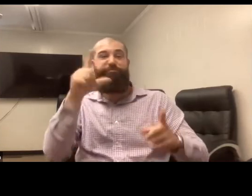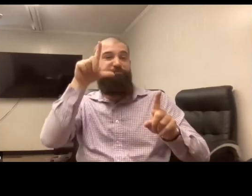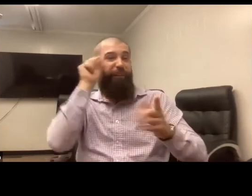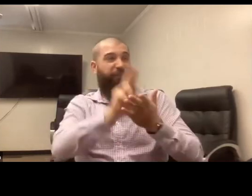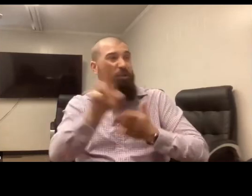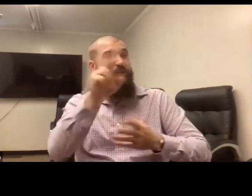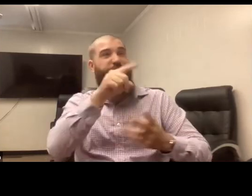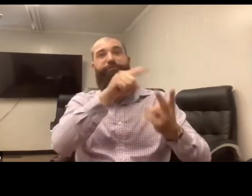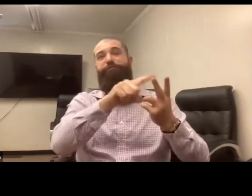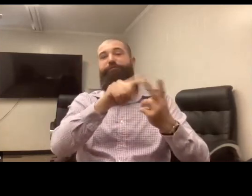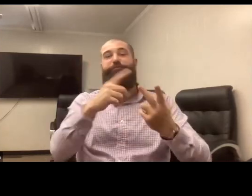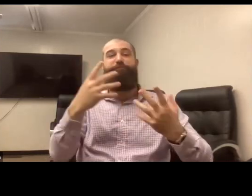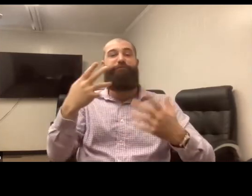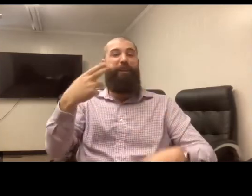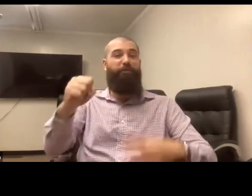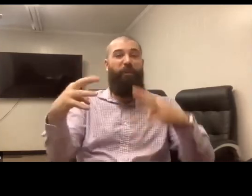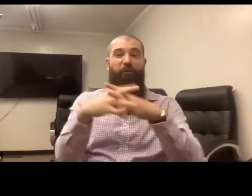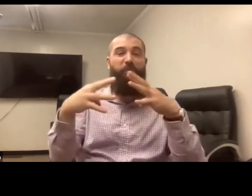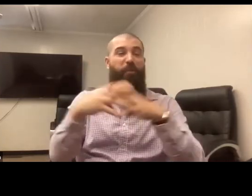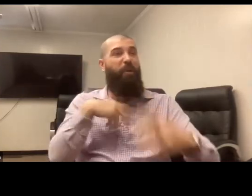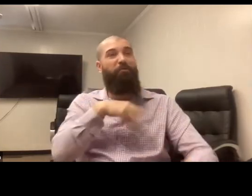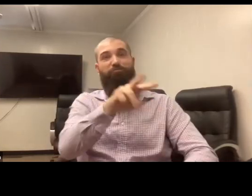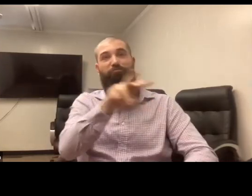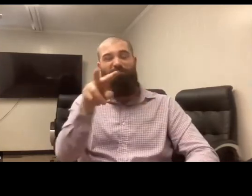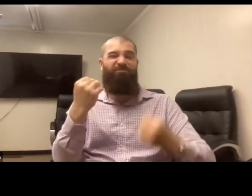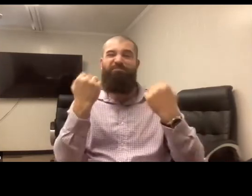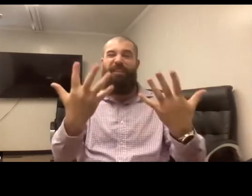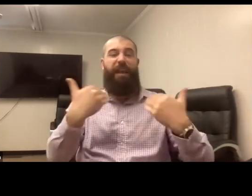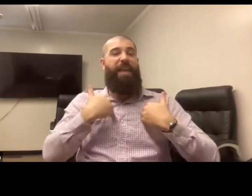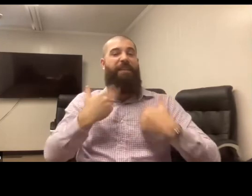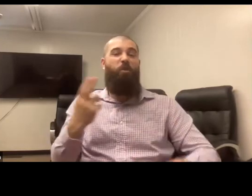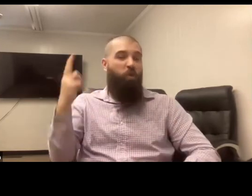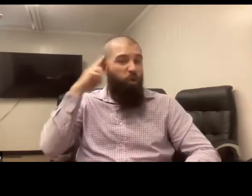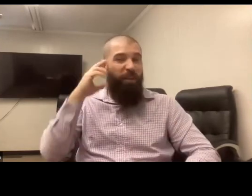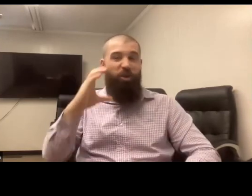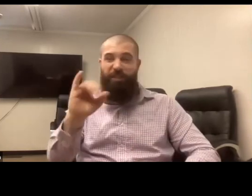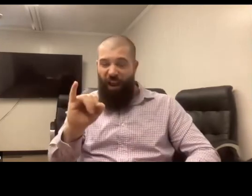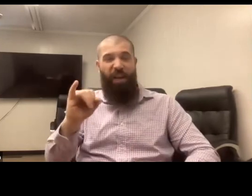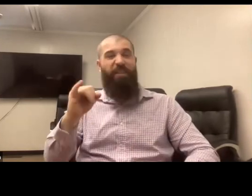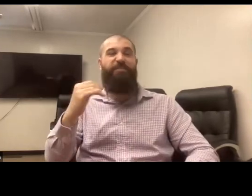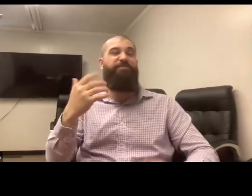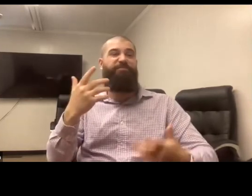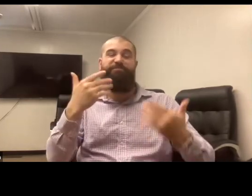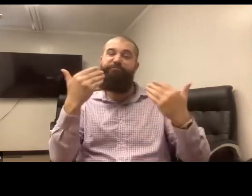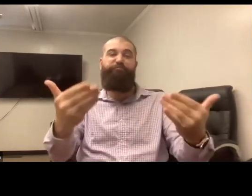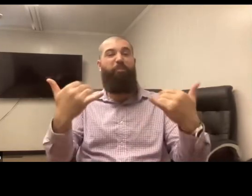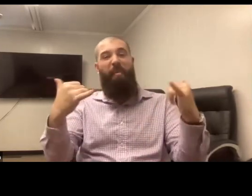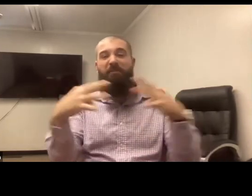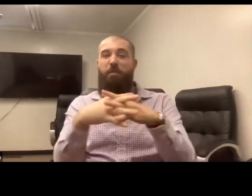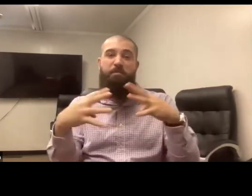my experience, Gallaudet University and high school football, I've seen many students who have